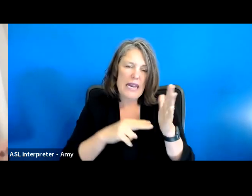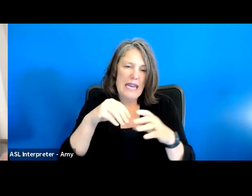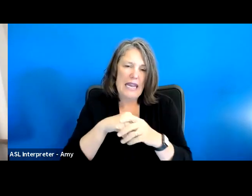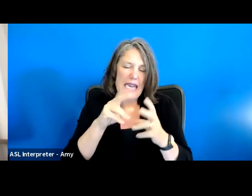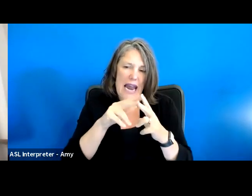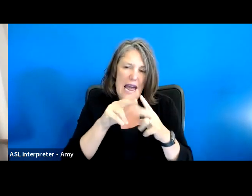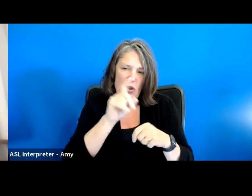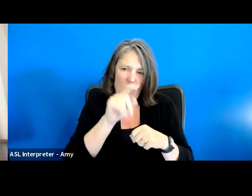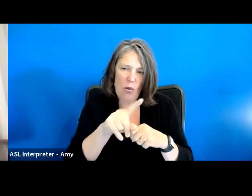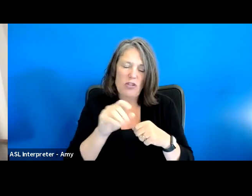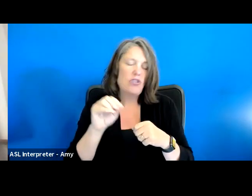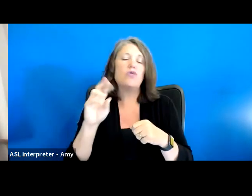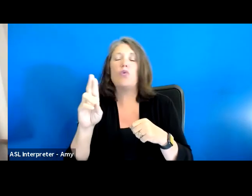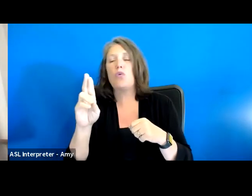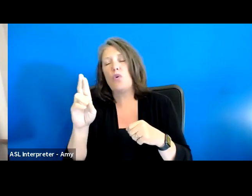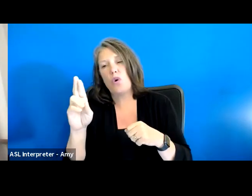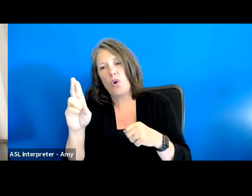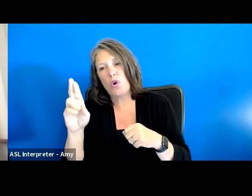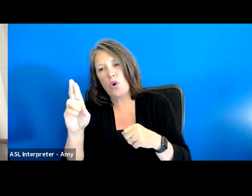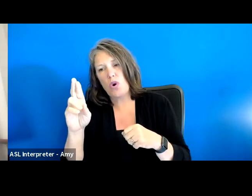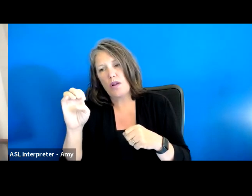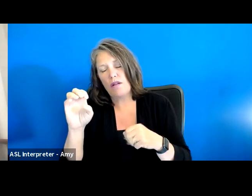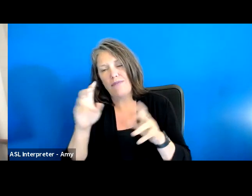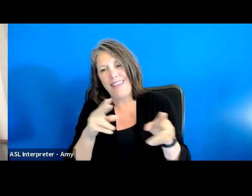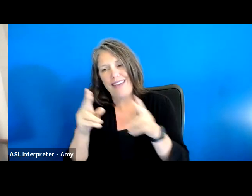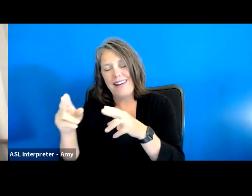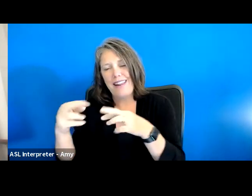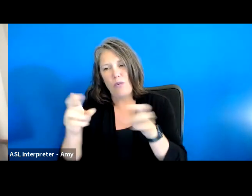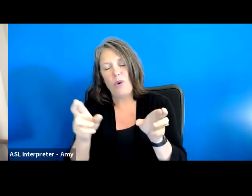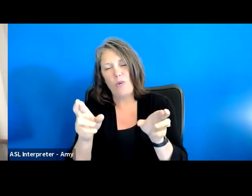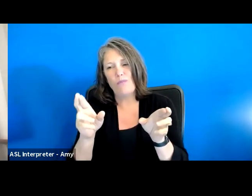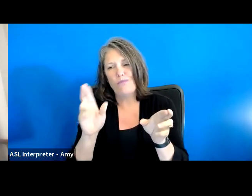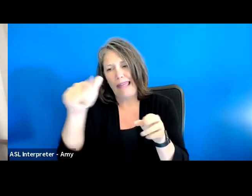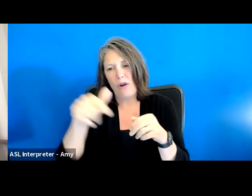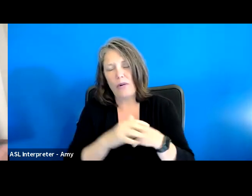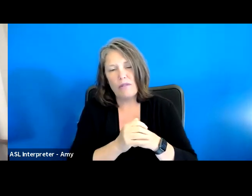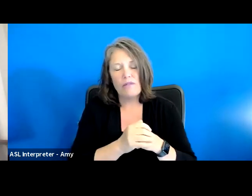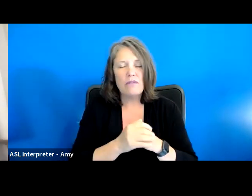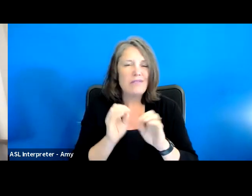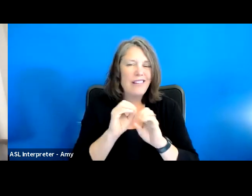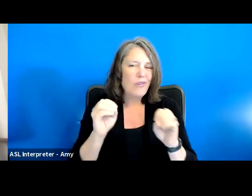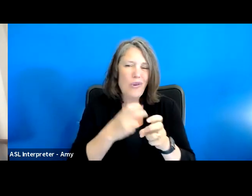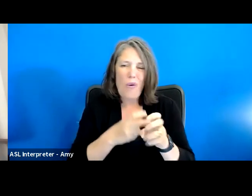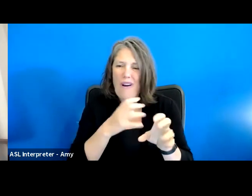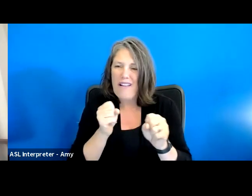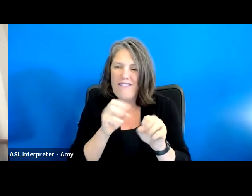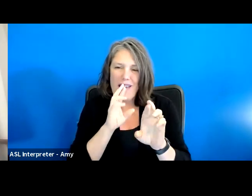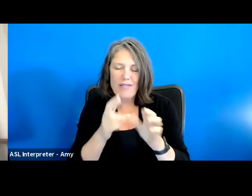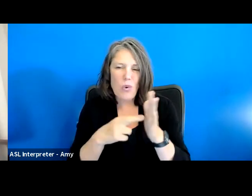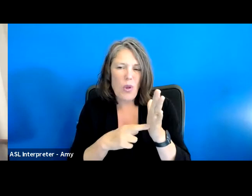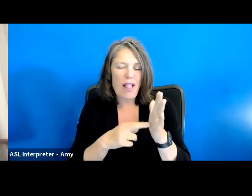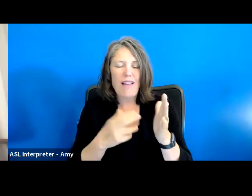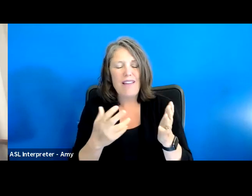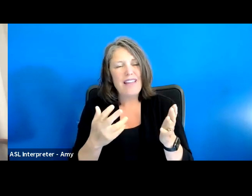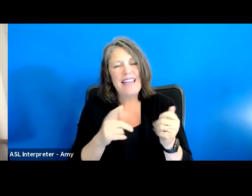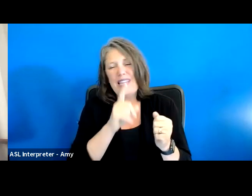either the questions or the editing room later on. So there's no hard and fast kind of rule to it. It's very